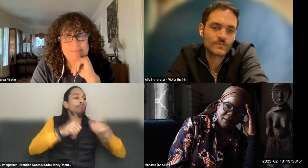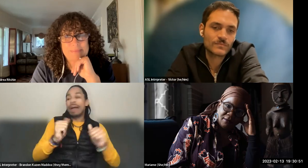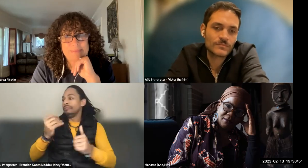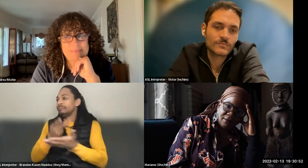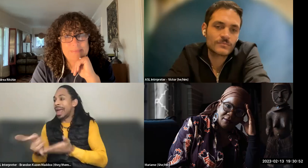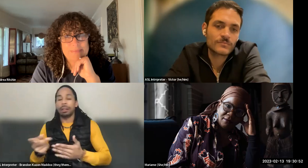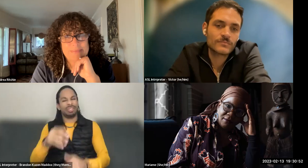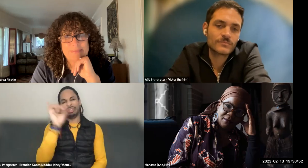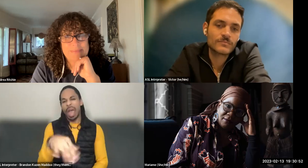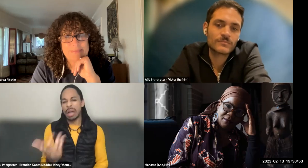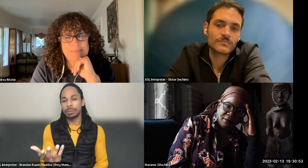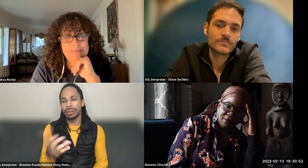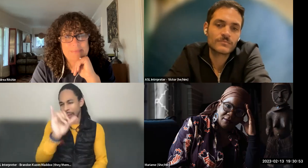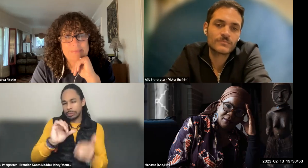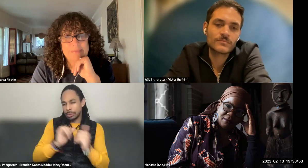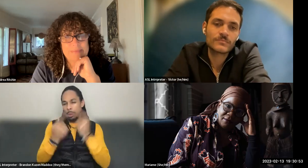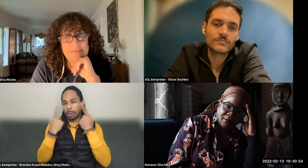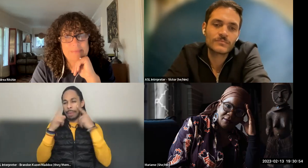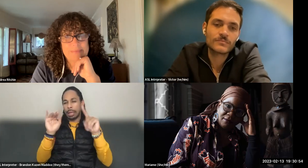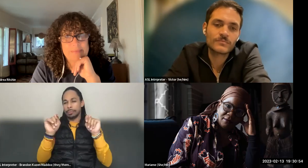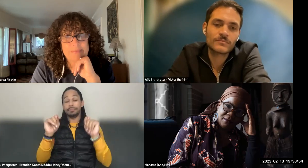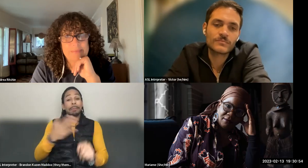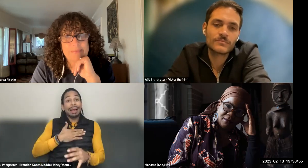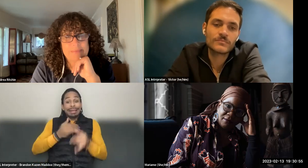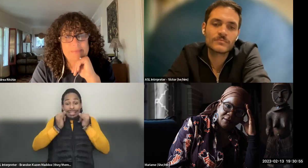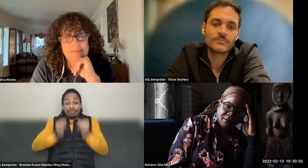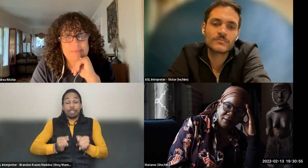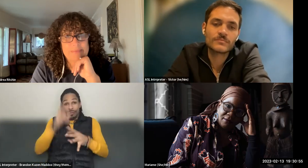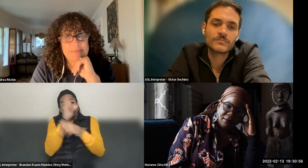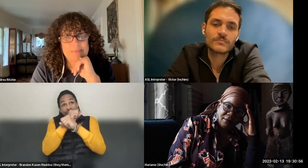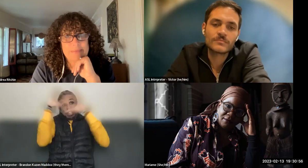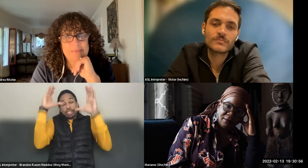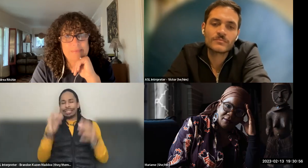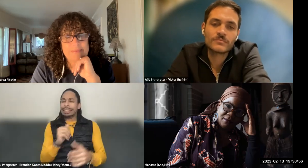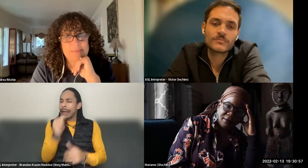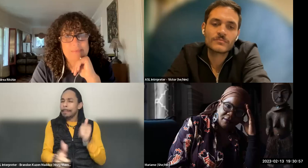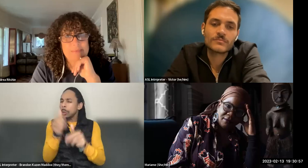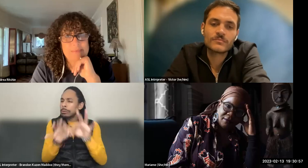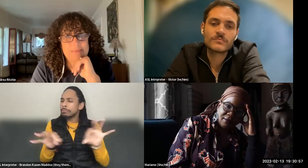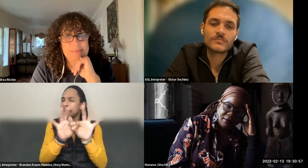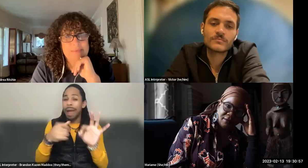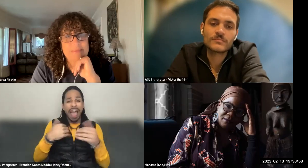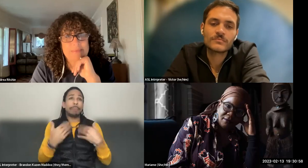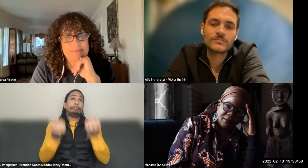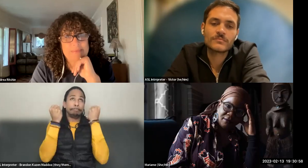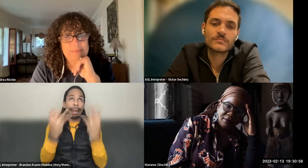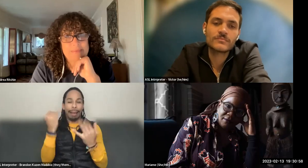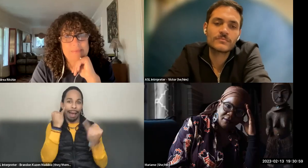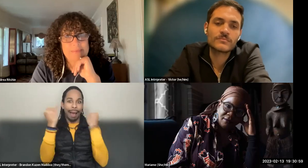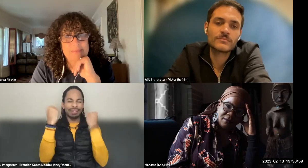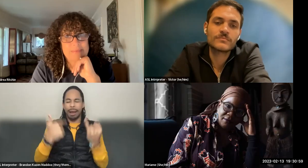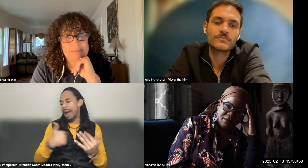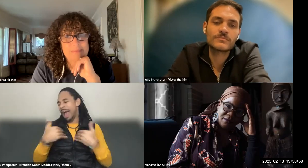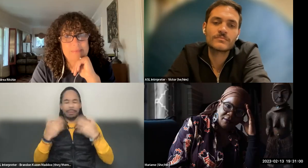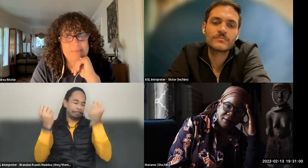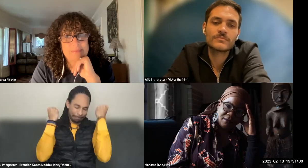getting frustrated about that. My individual vision doesn't matter. I have lots of ideas all the time. I'm constantly making things,